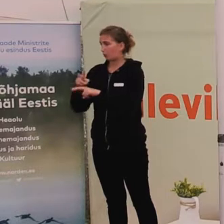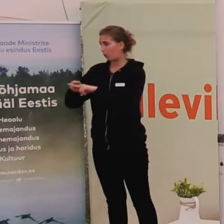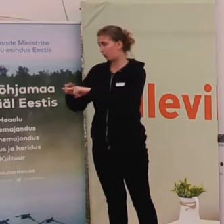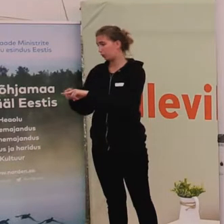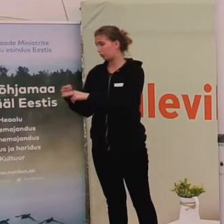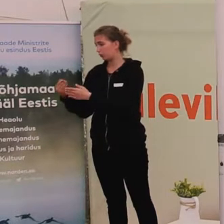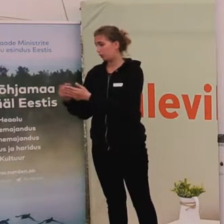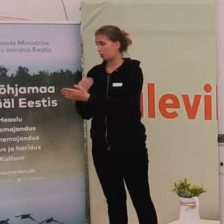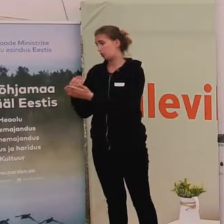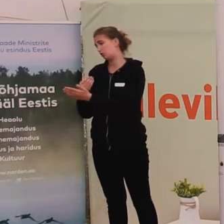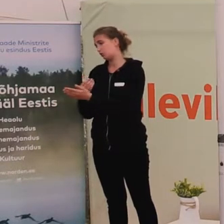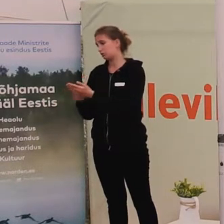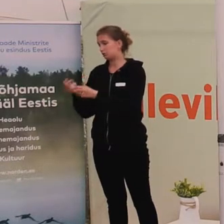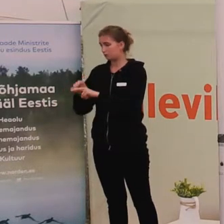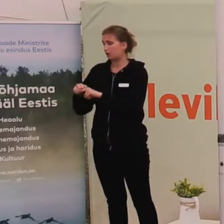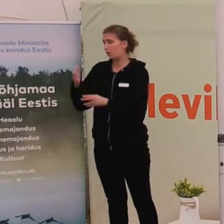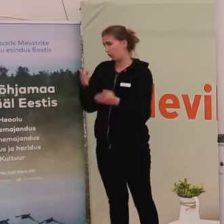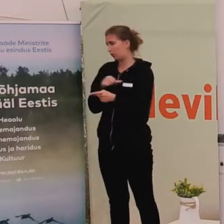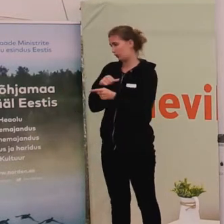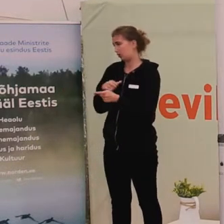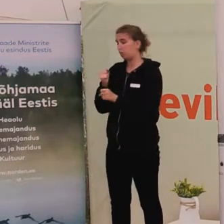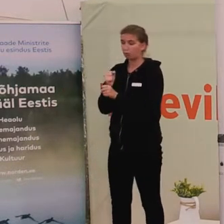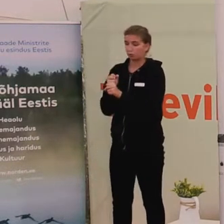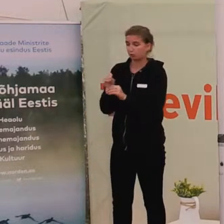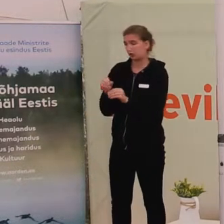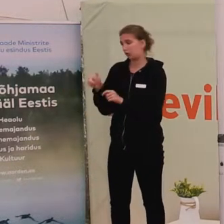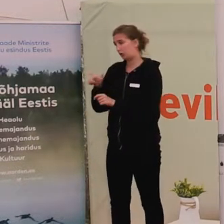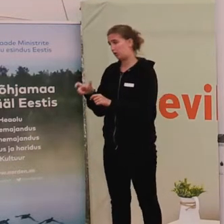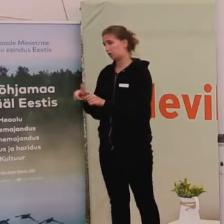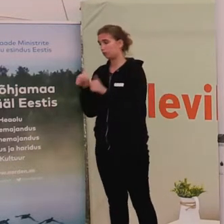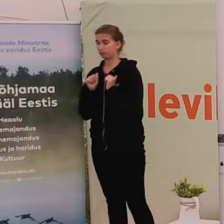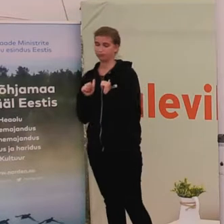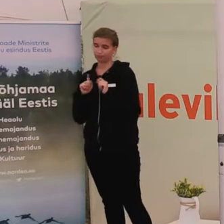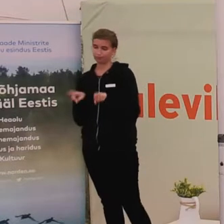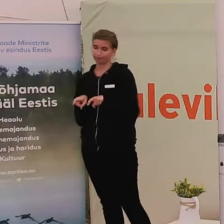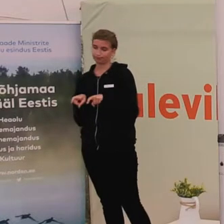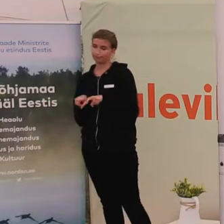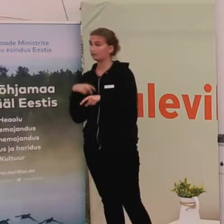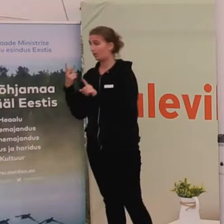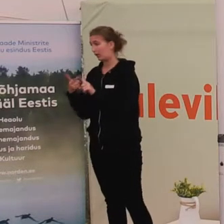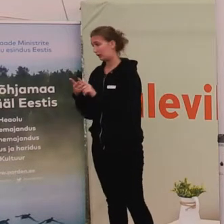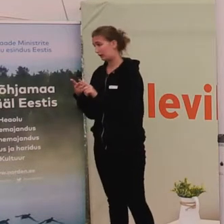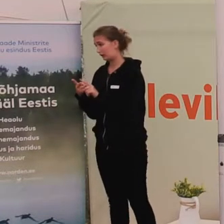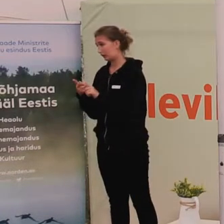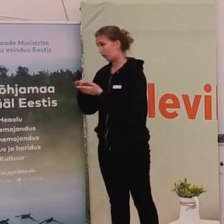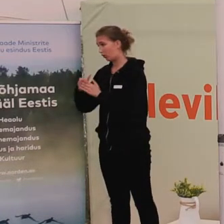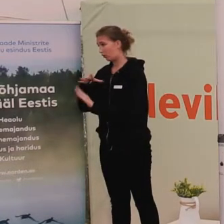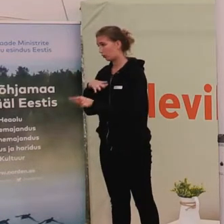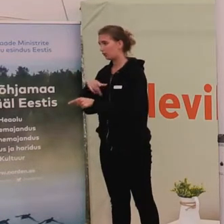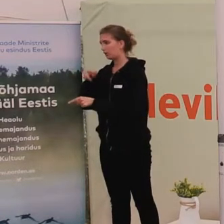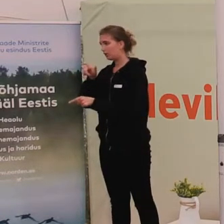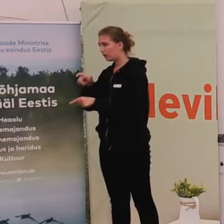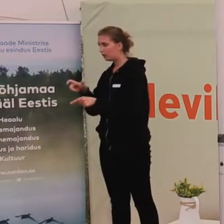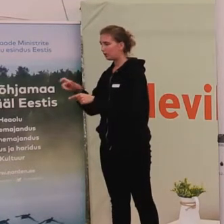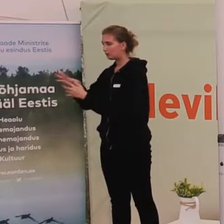consuming, basically the robots did everything and people just relaxed. And in one of the other scenarios was quite different. It was more like people moving back